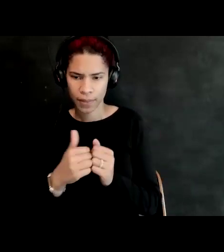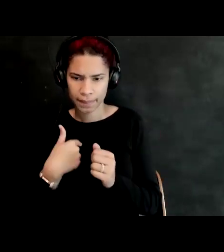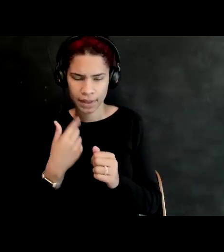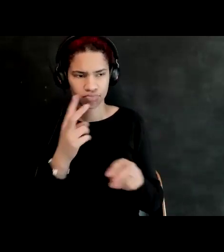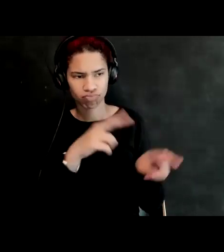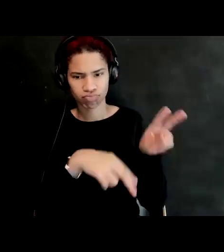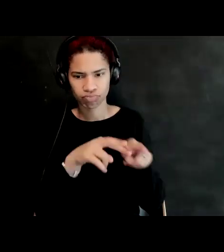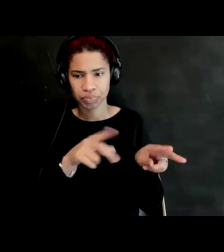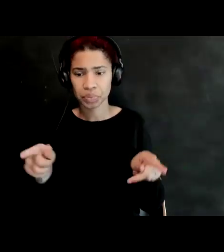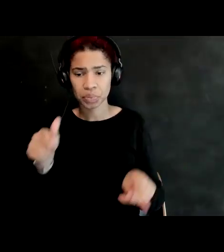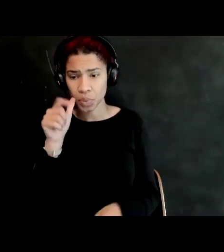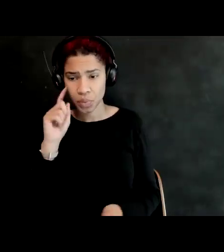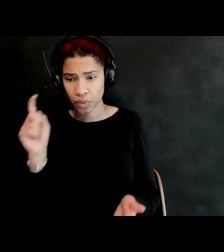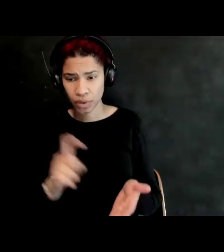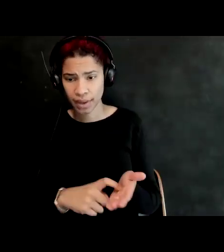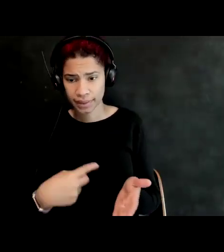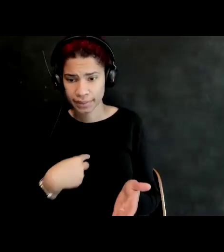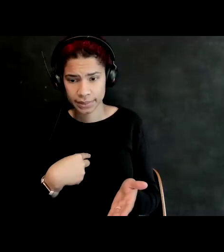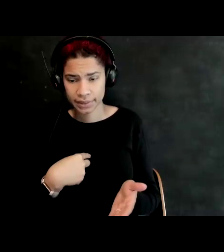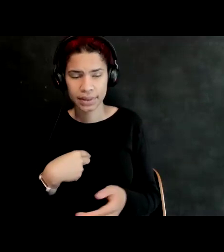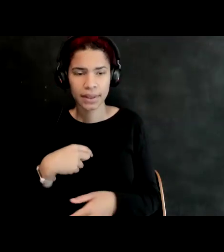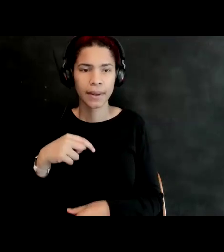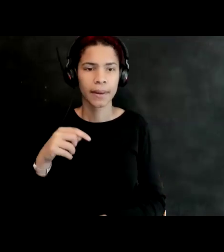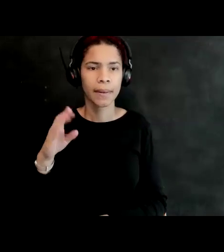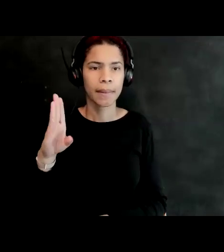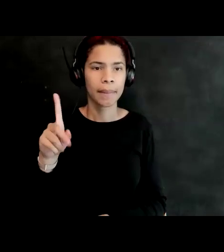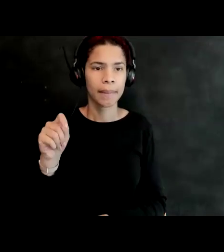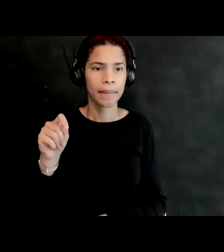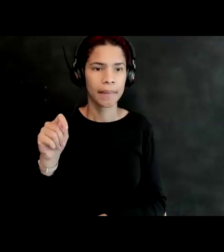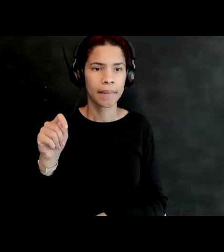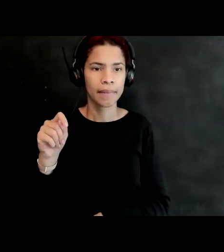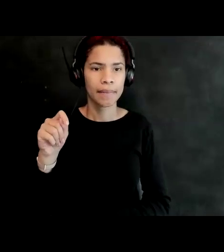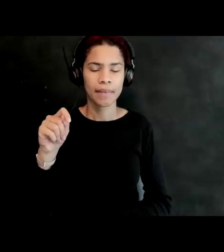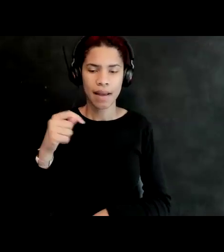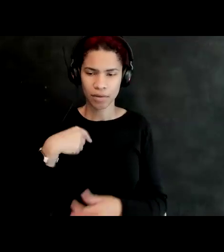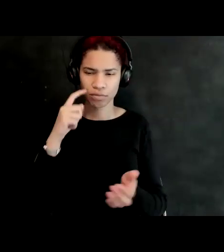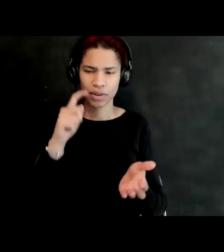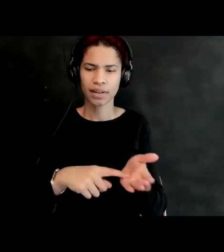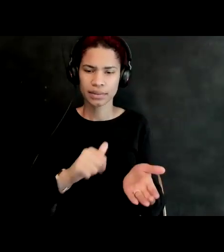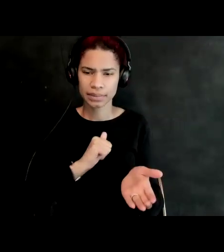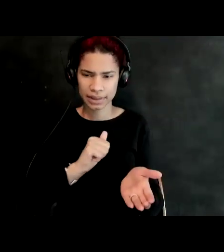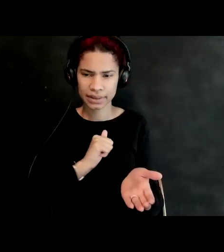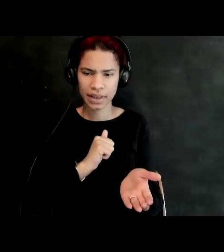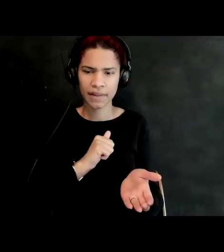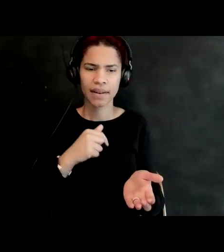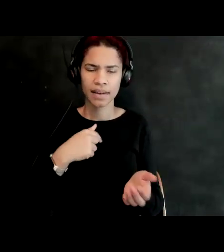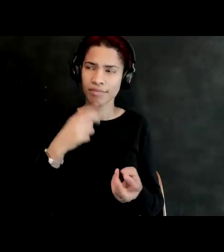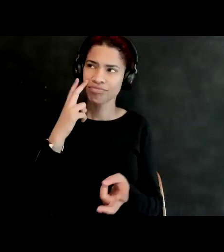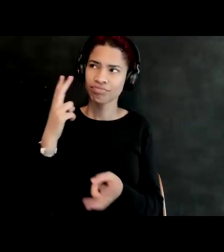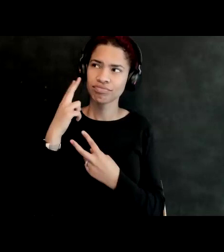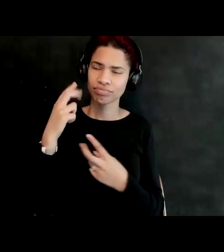it. They don't recognize me, but I recognize myself and remember being young.